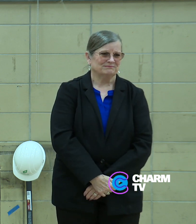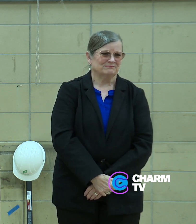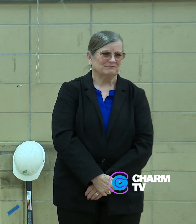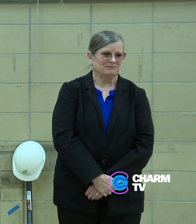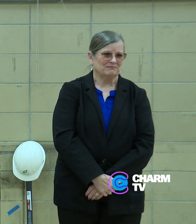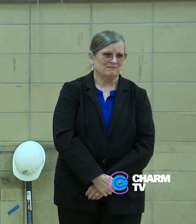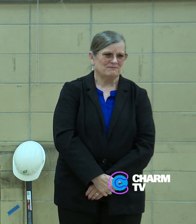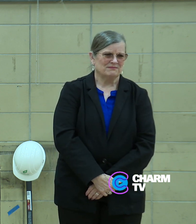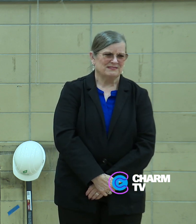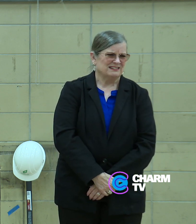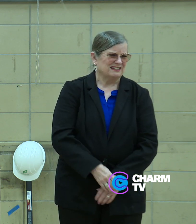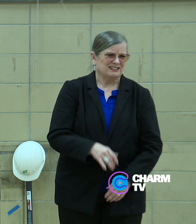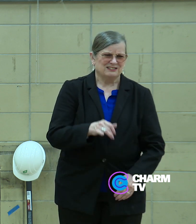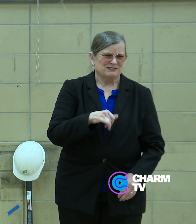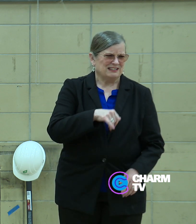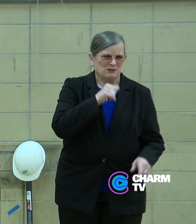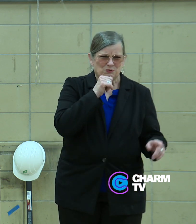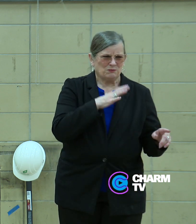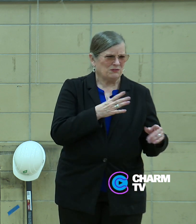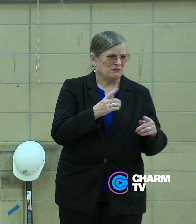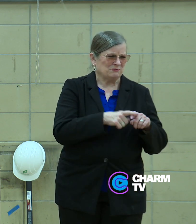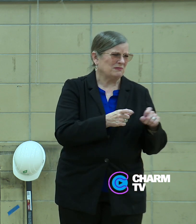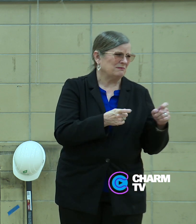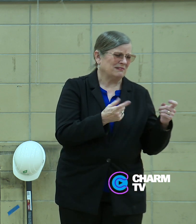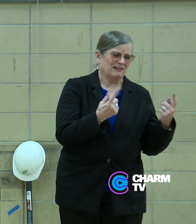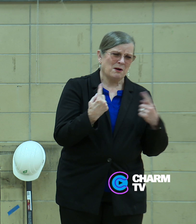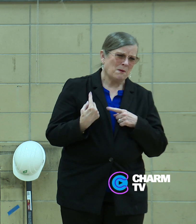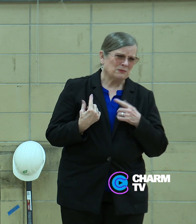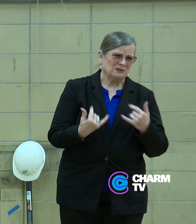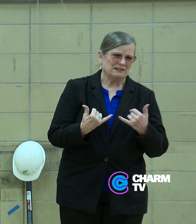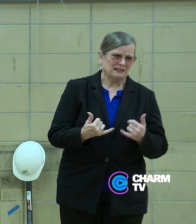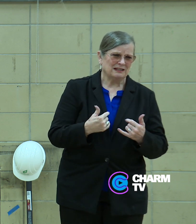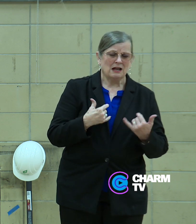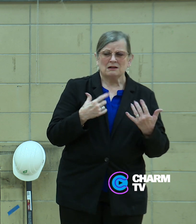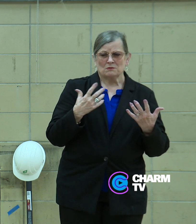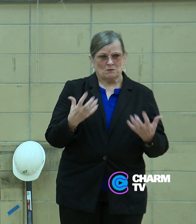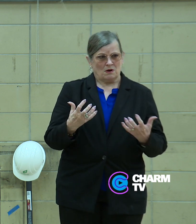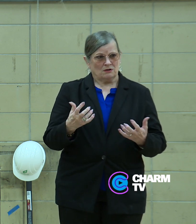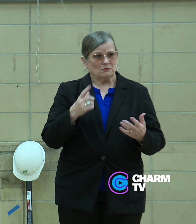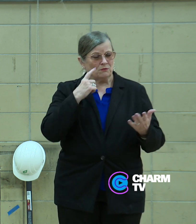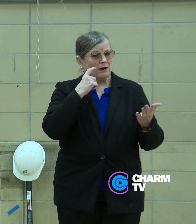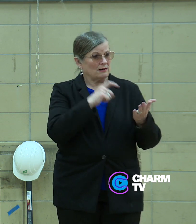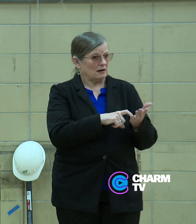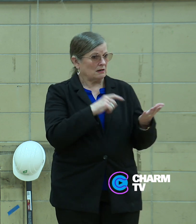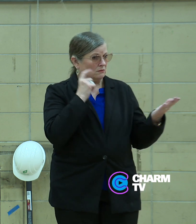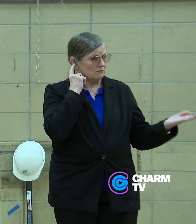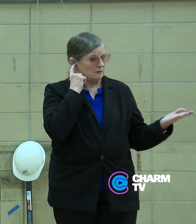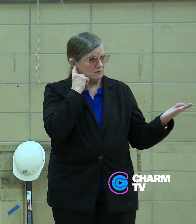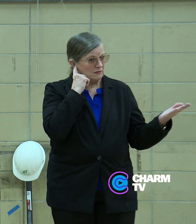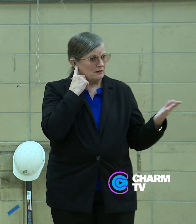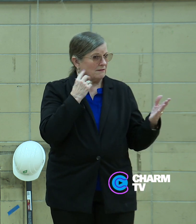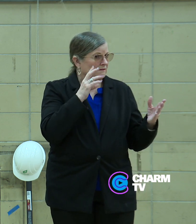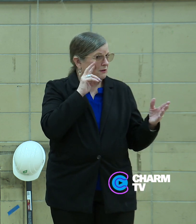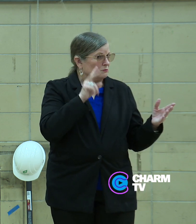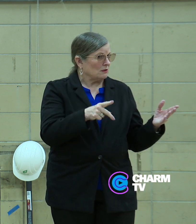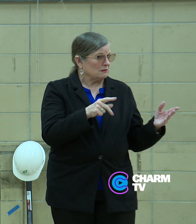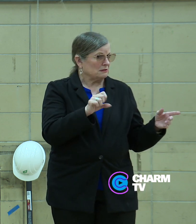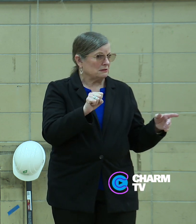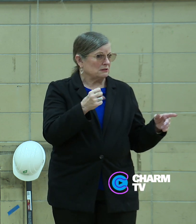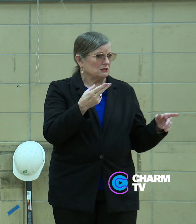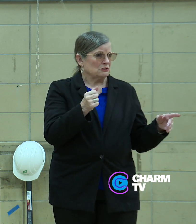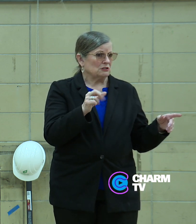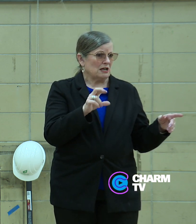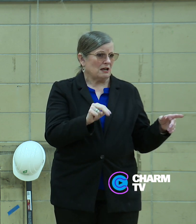Although she couldn't be with us, as they have a city council meeting going on right now today, I want to acknowledge our fabulous Council Vice President Sharon Middleton, who